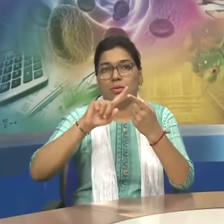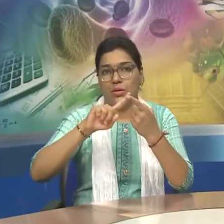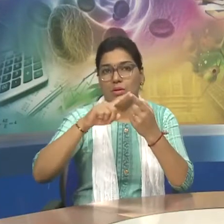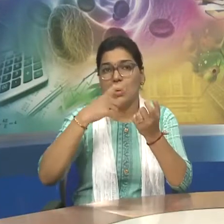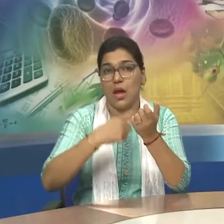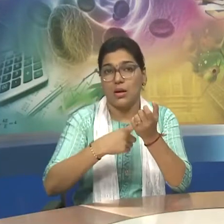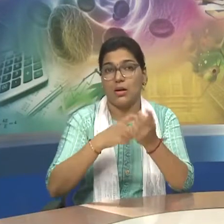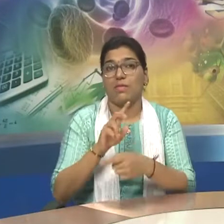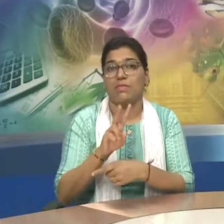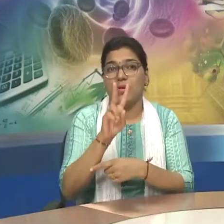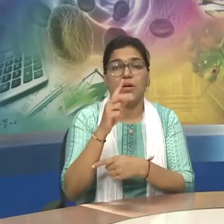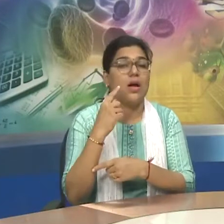labor.